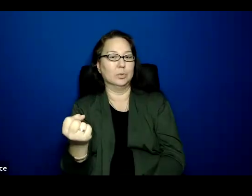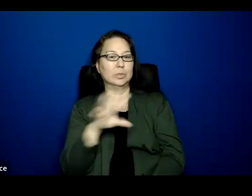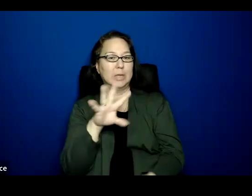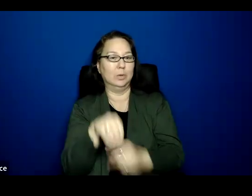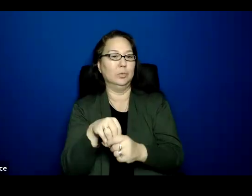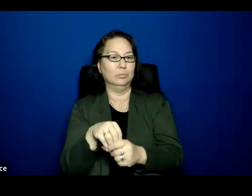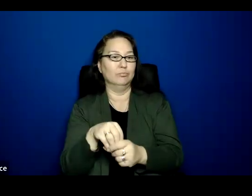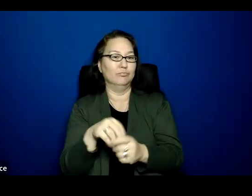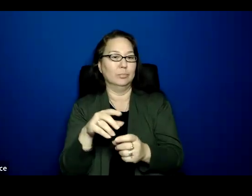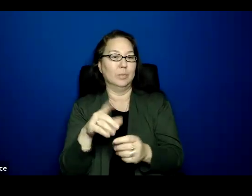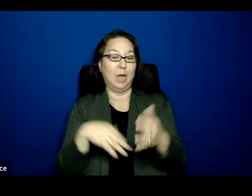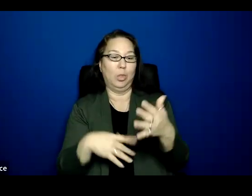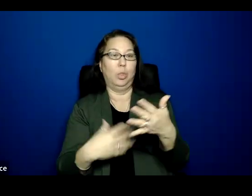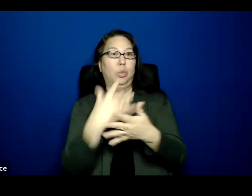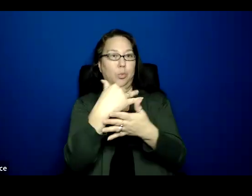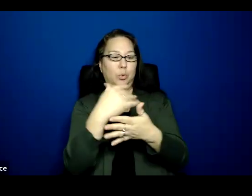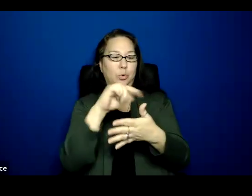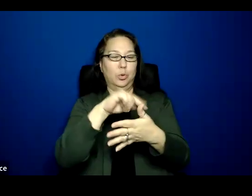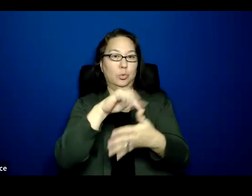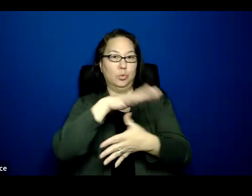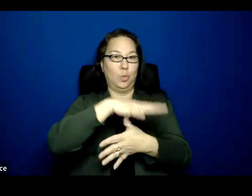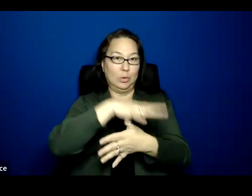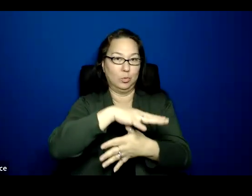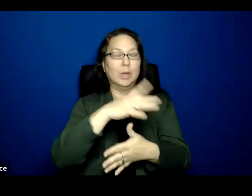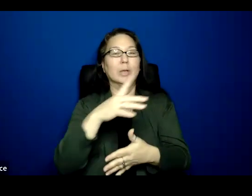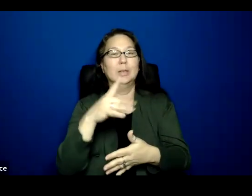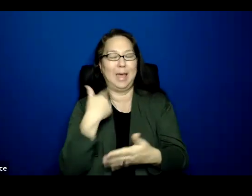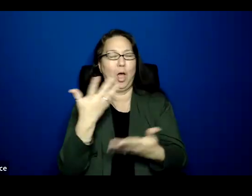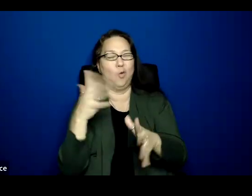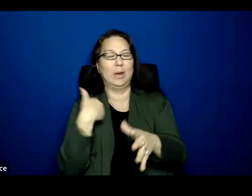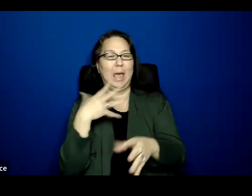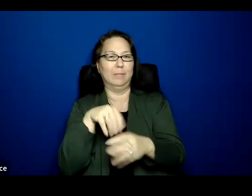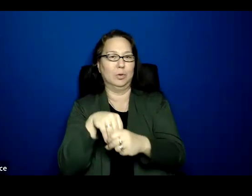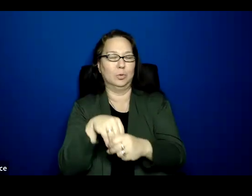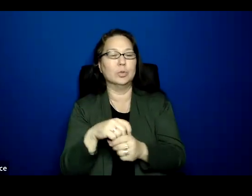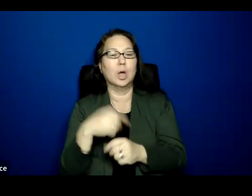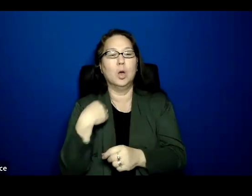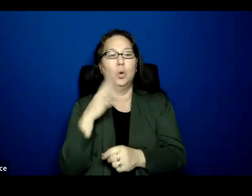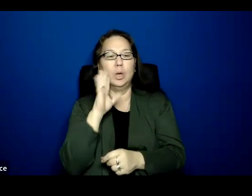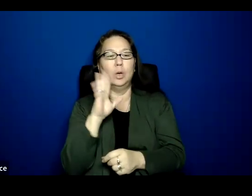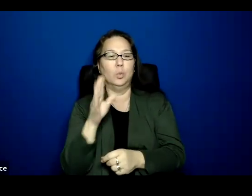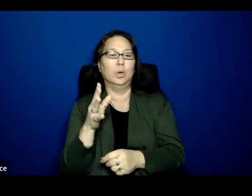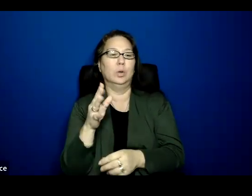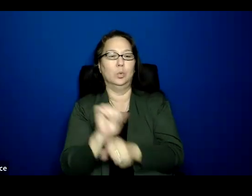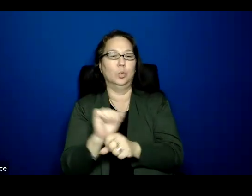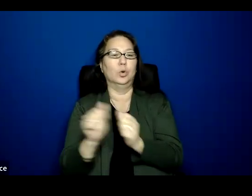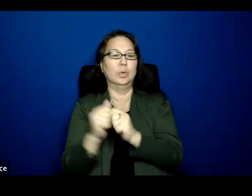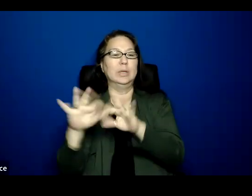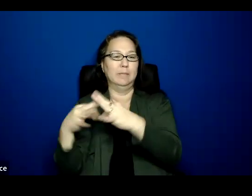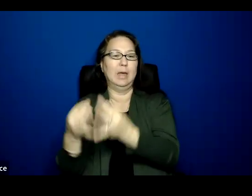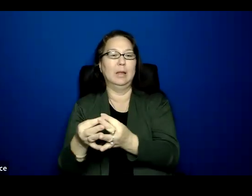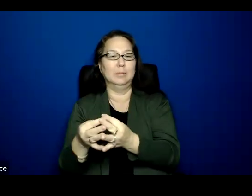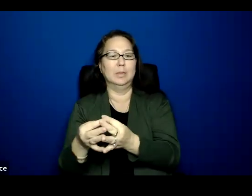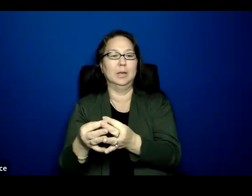work very carefully with the families around the choice for the student. Okay, yeah, I think that was my concern about